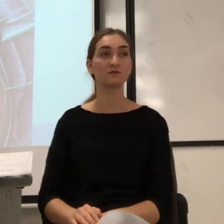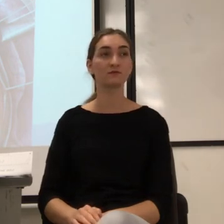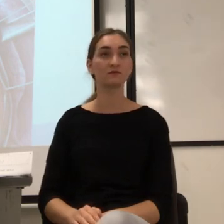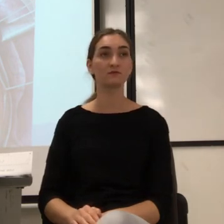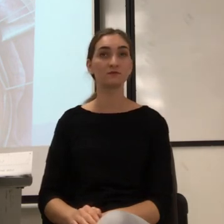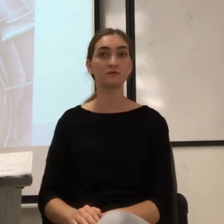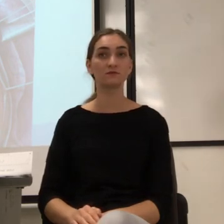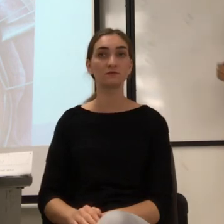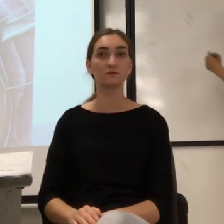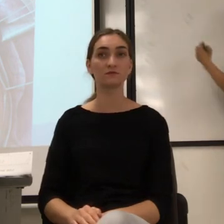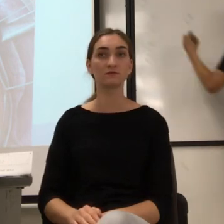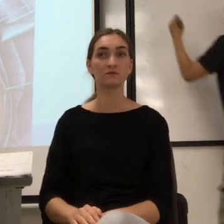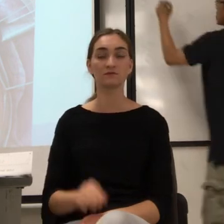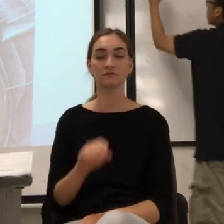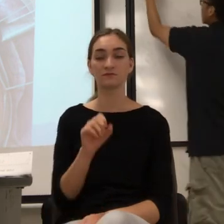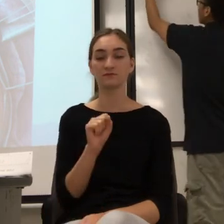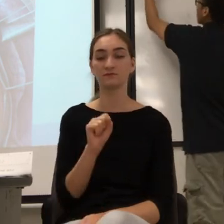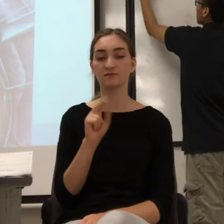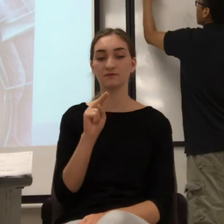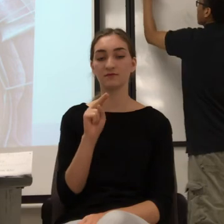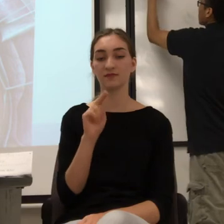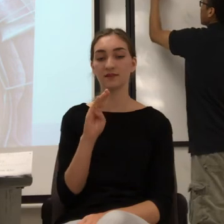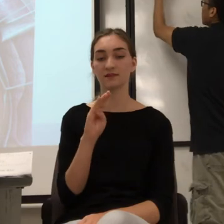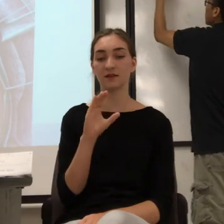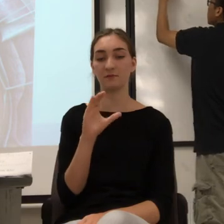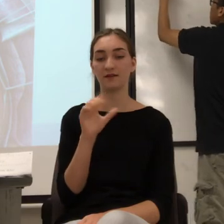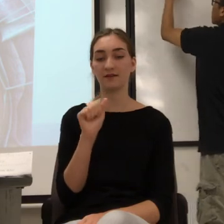So the subclavian artery.